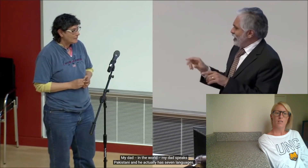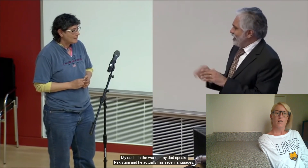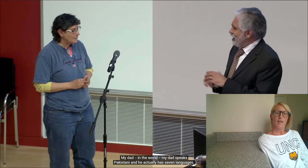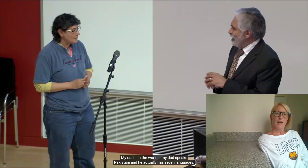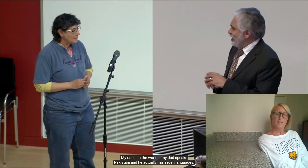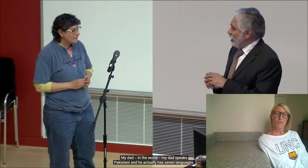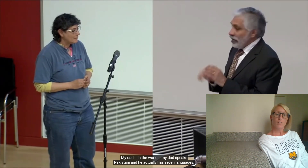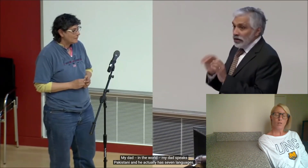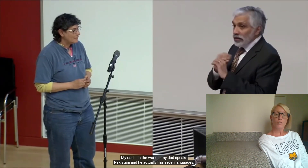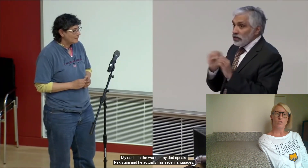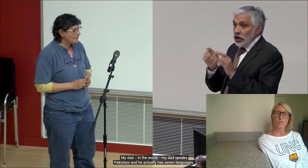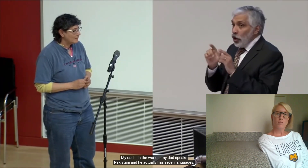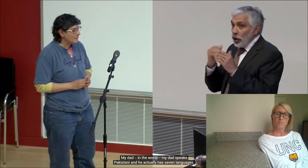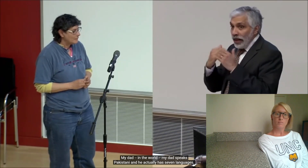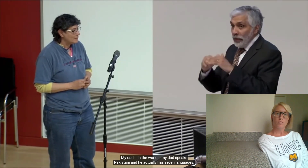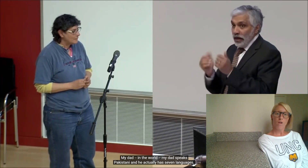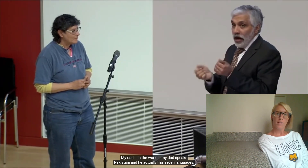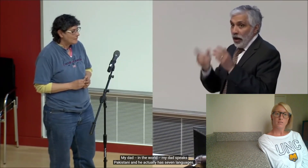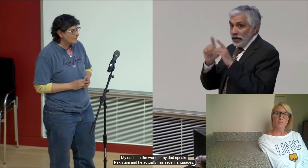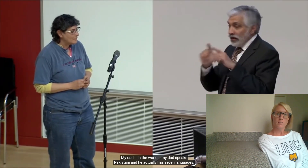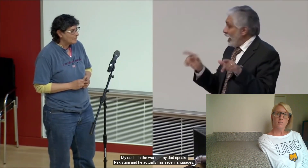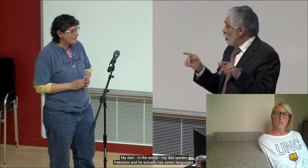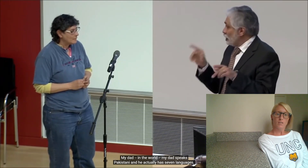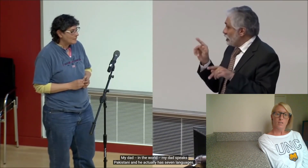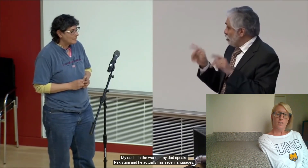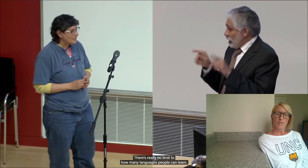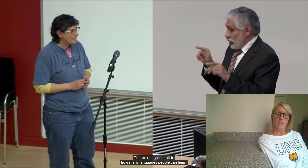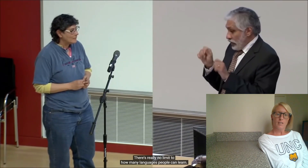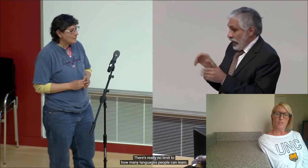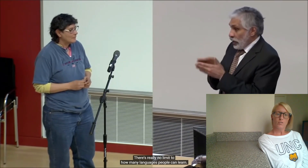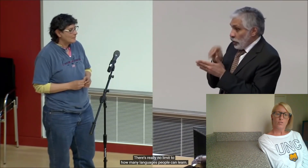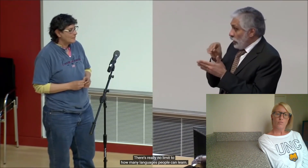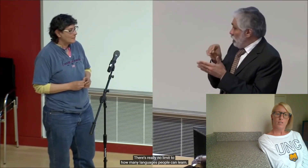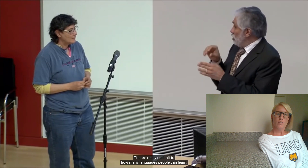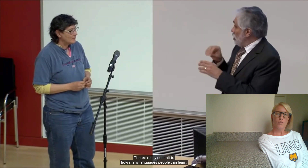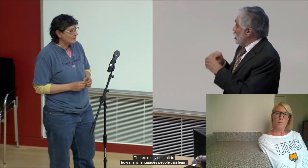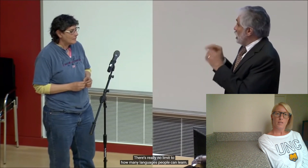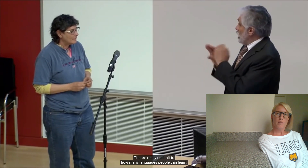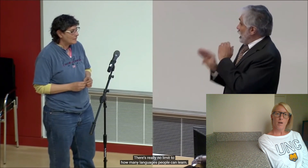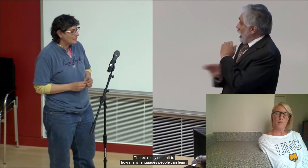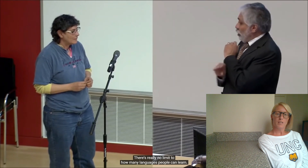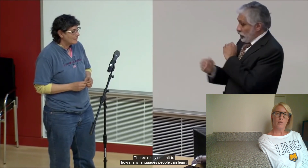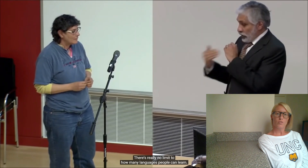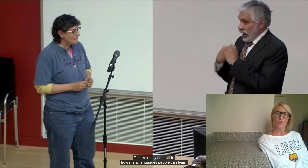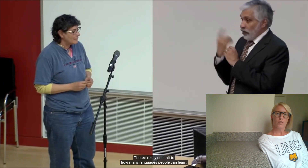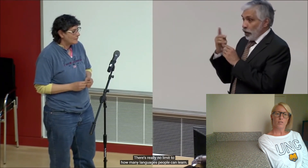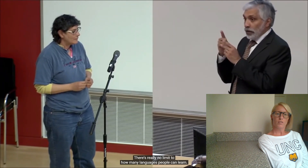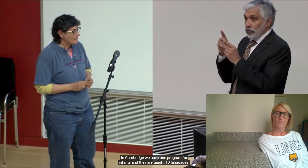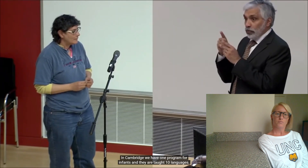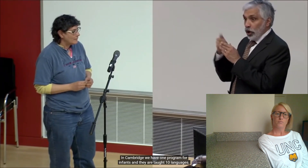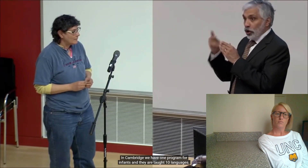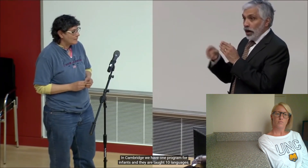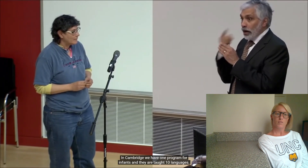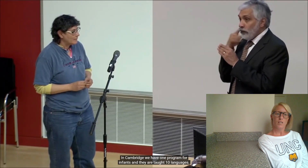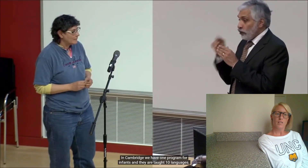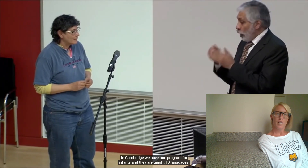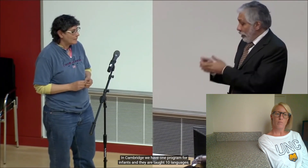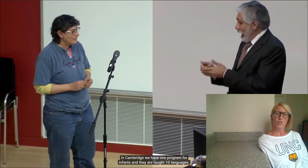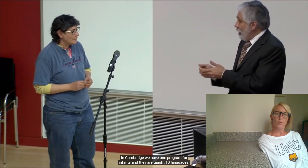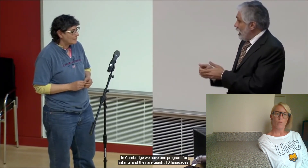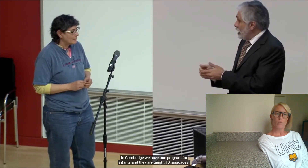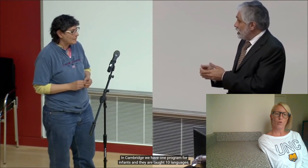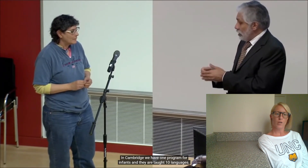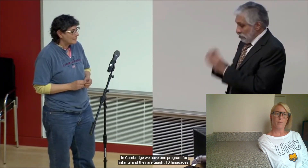and he actually has 7 languages. There's really no limit to how many languages people can learn. In Cambridge, we have